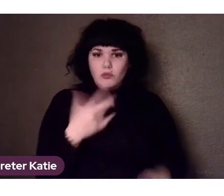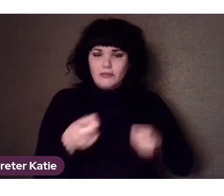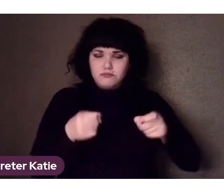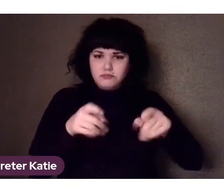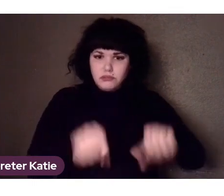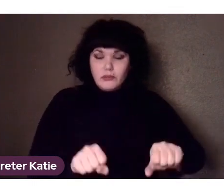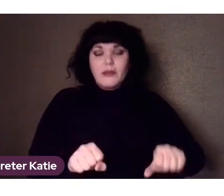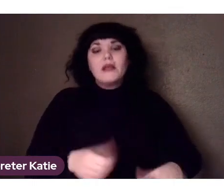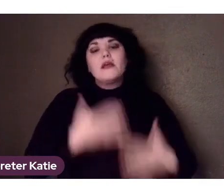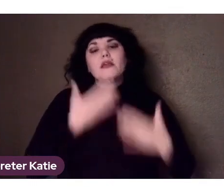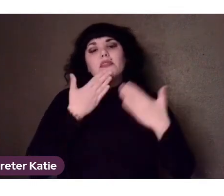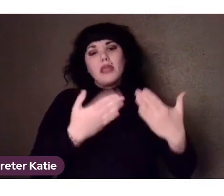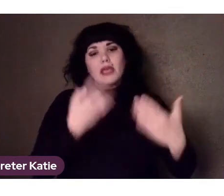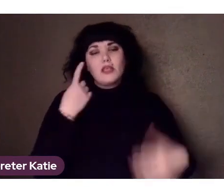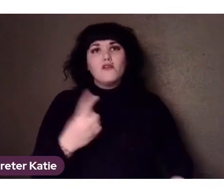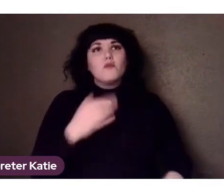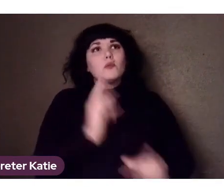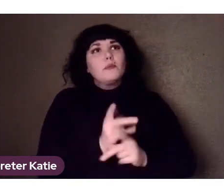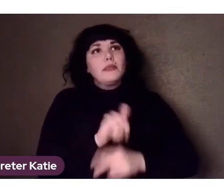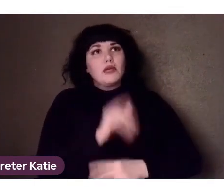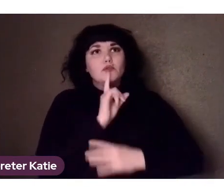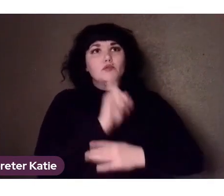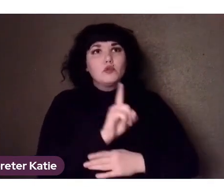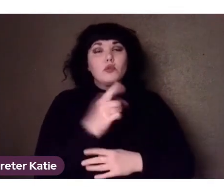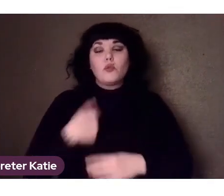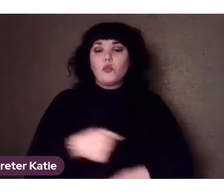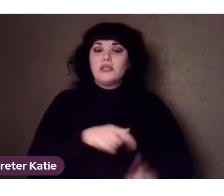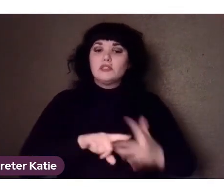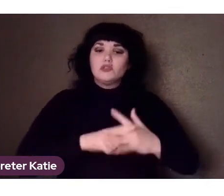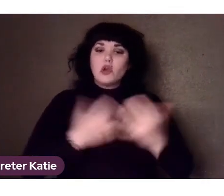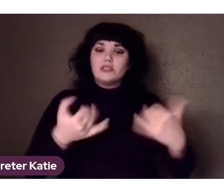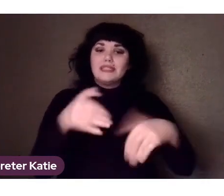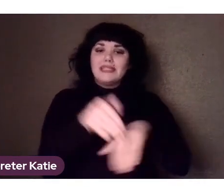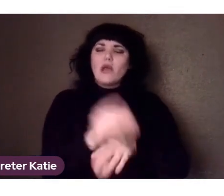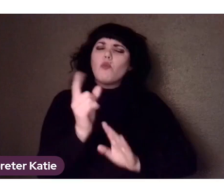we begin this evening with a moment of silence.